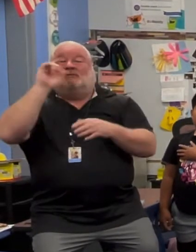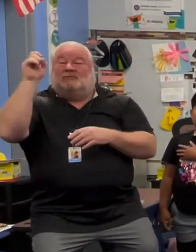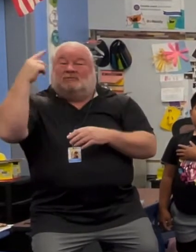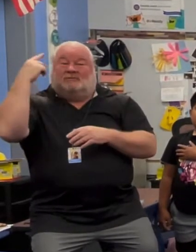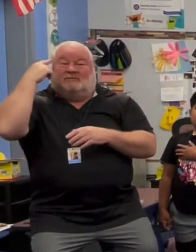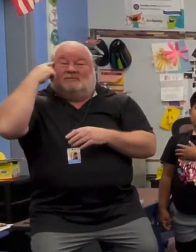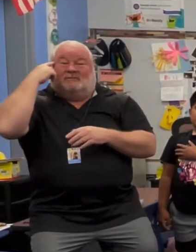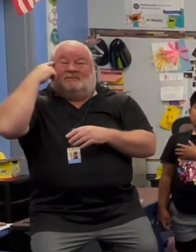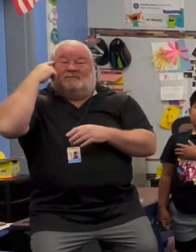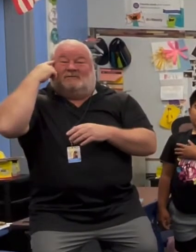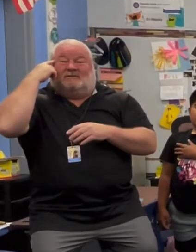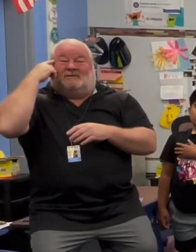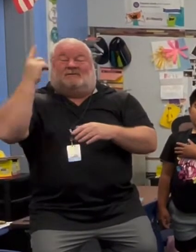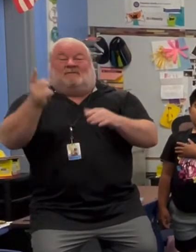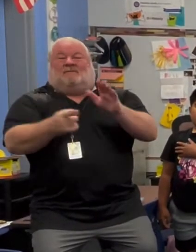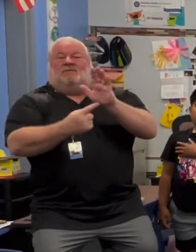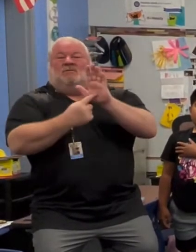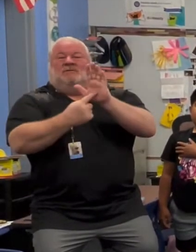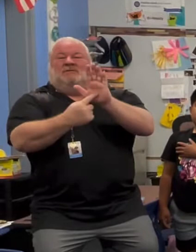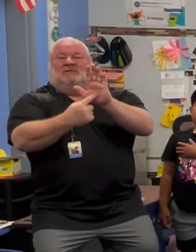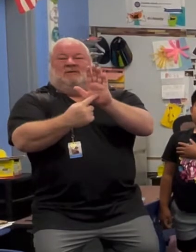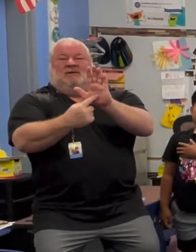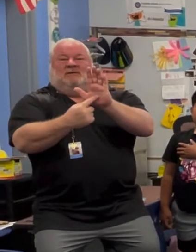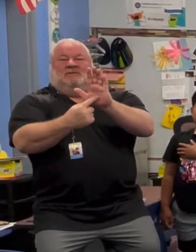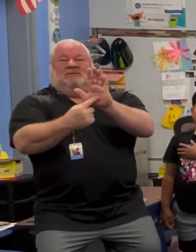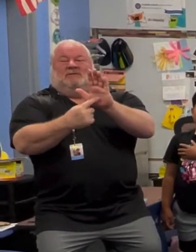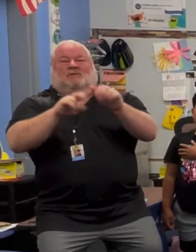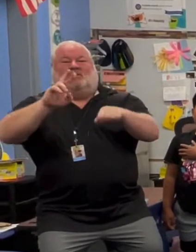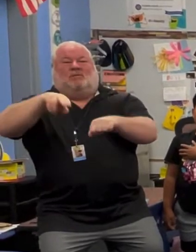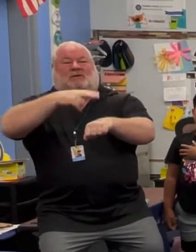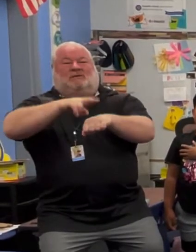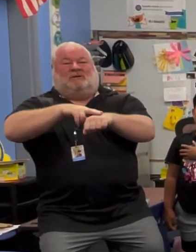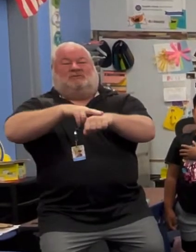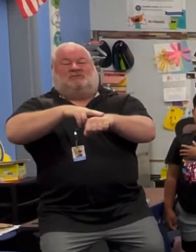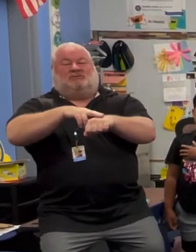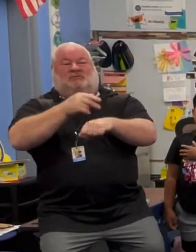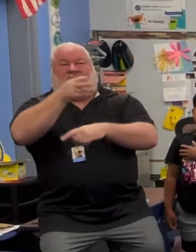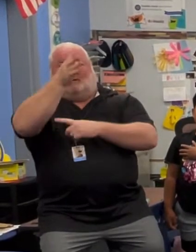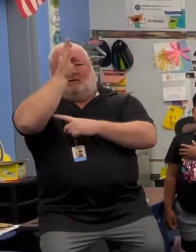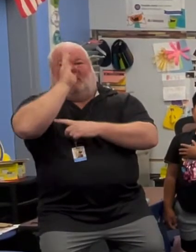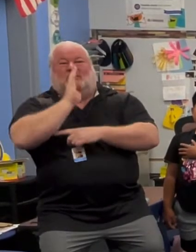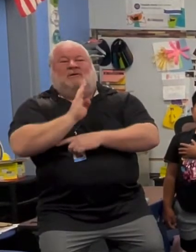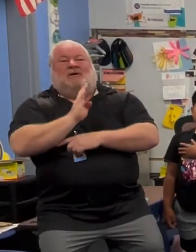and to the republic for which it stands, one nation.